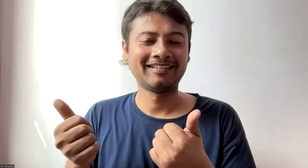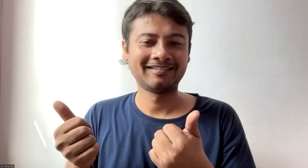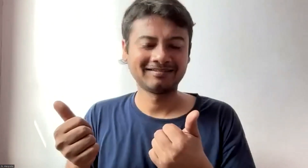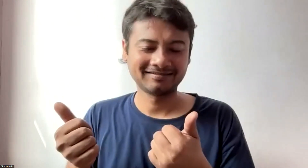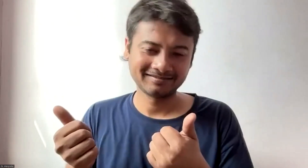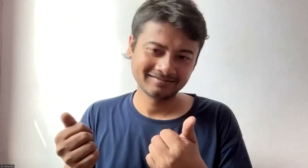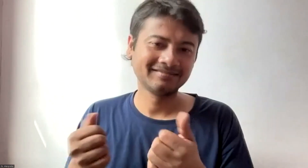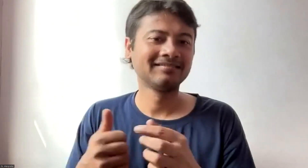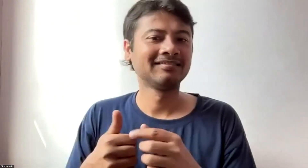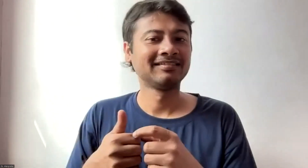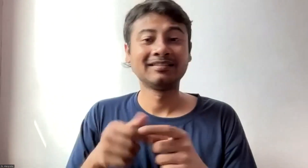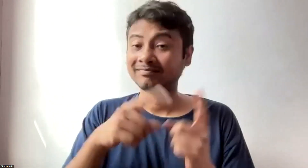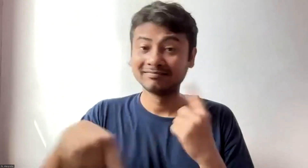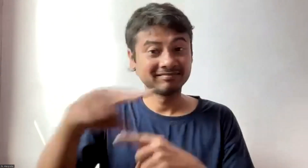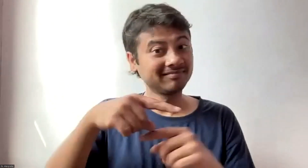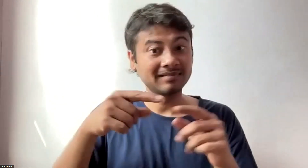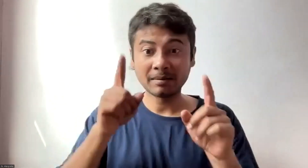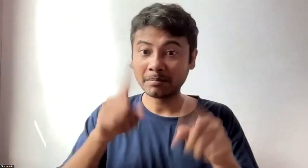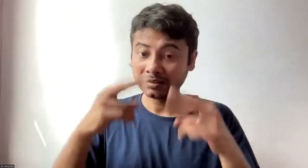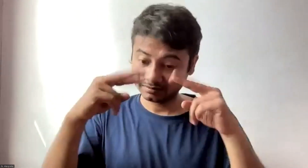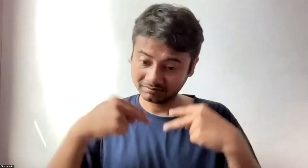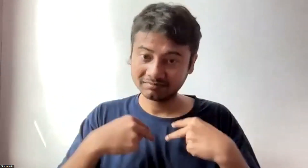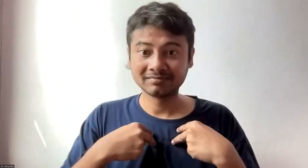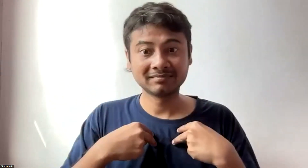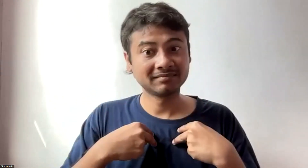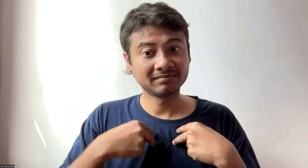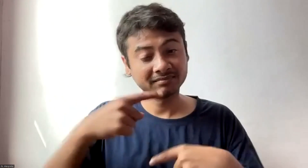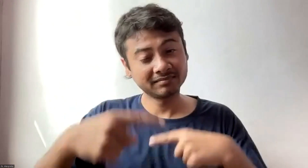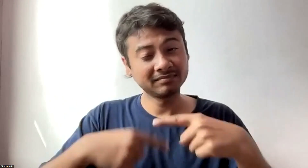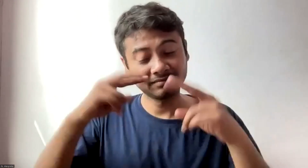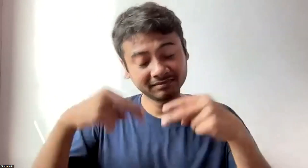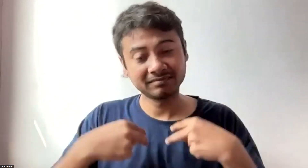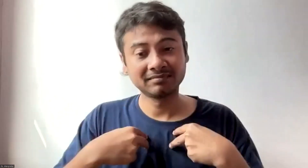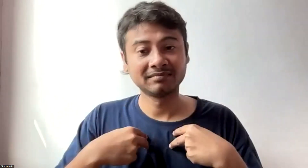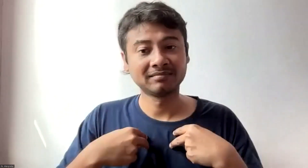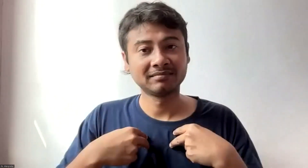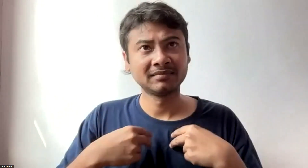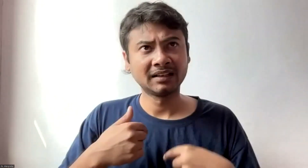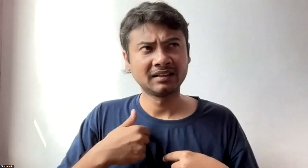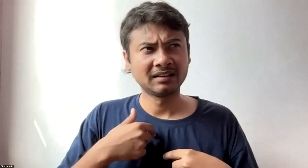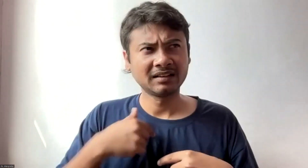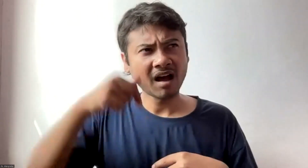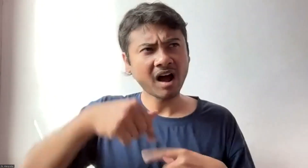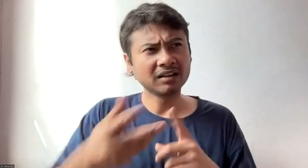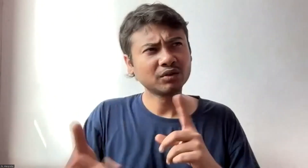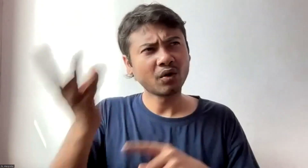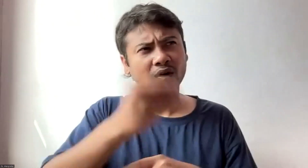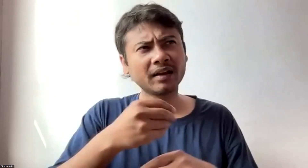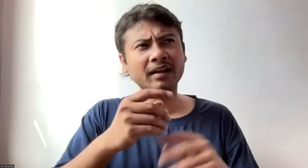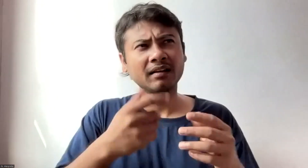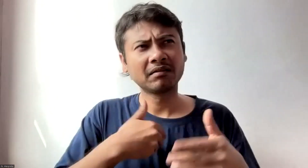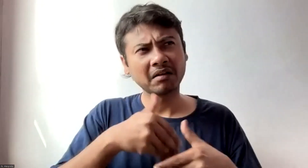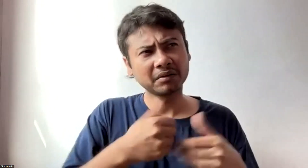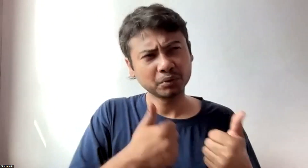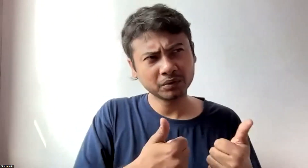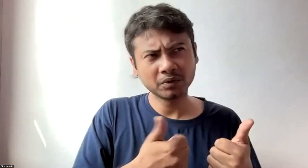a constant watch. Am I going from goodness to ignorance to passion? So we